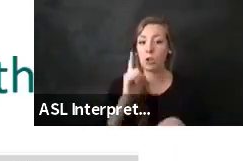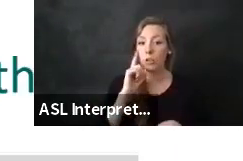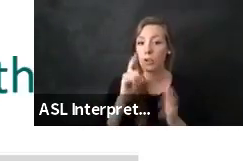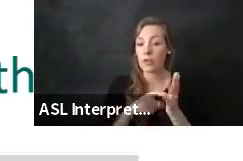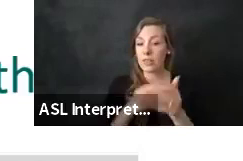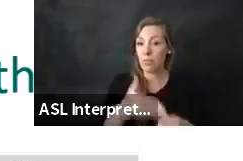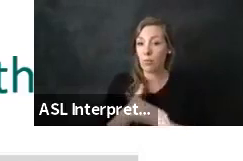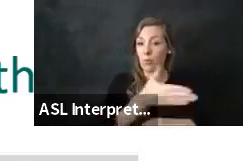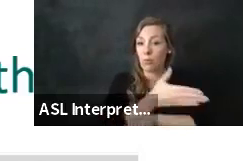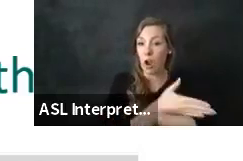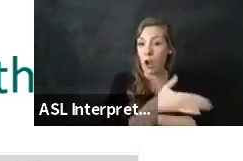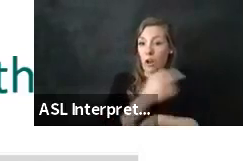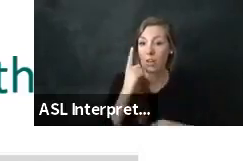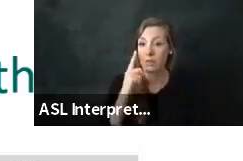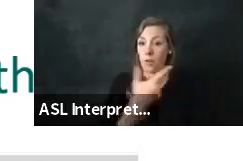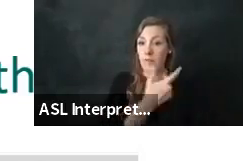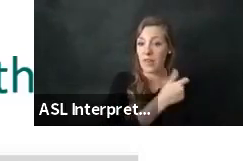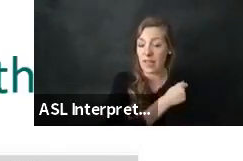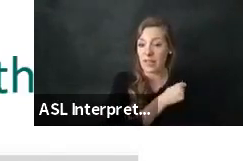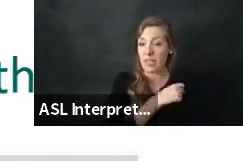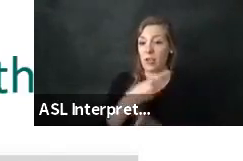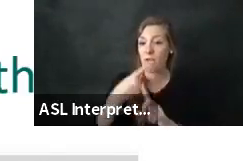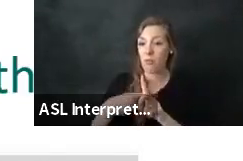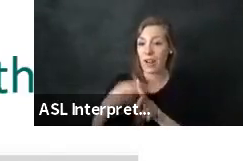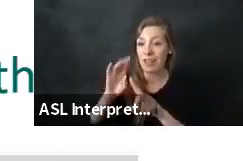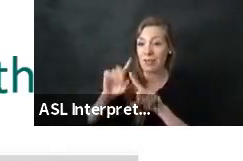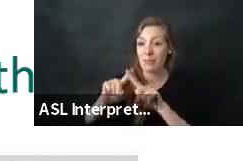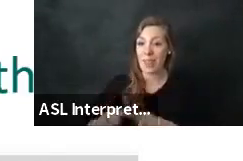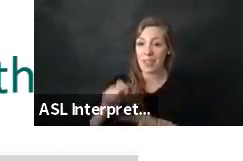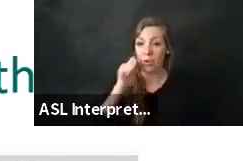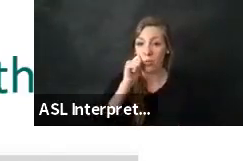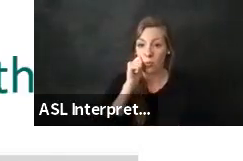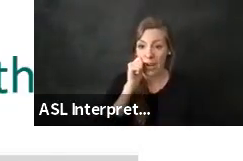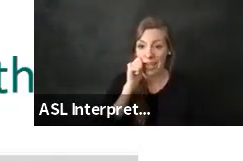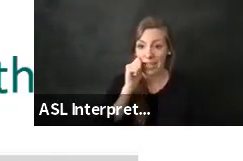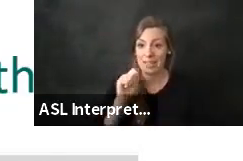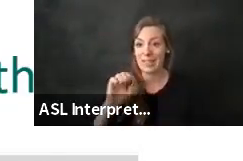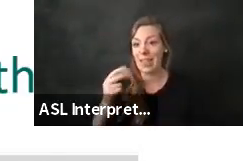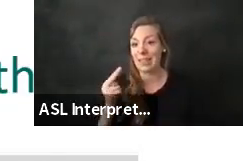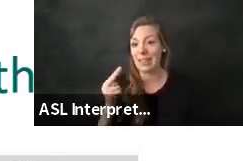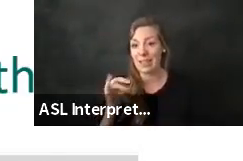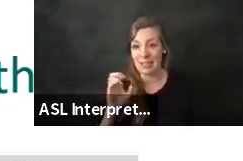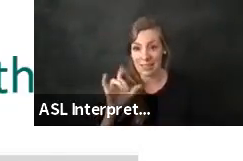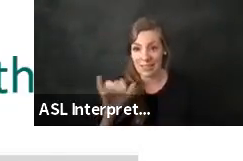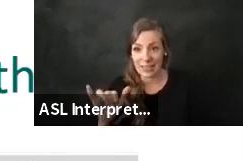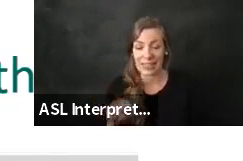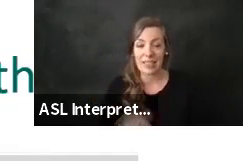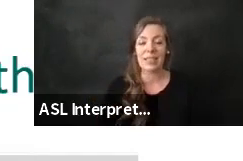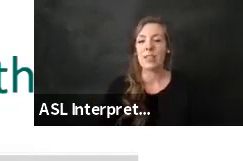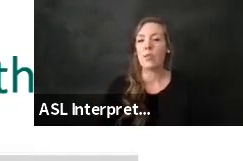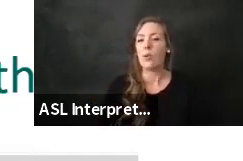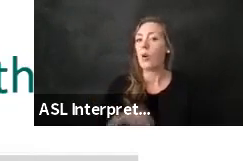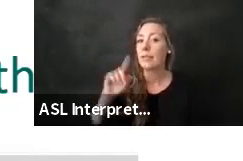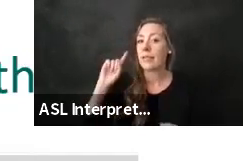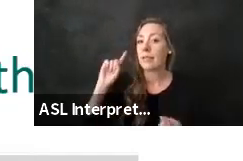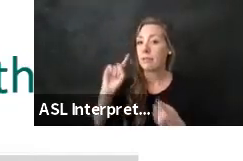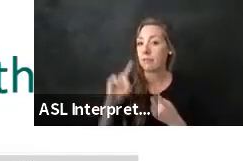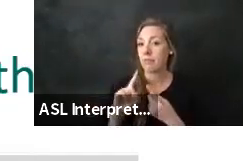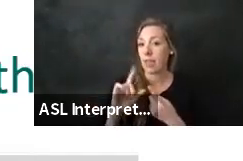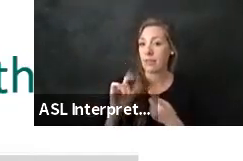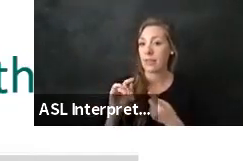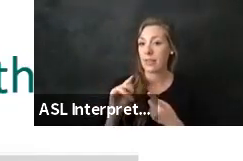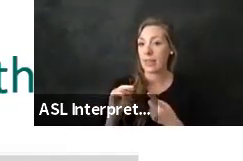when we look at vaccination rates by race and ethnicity, where we see a smaller proportion of the Latinx community